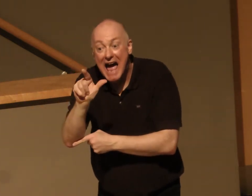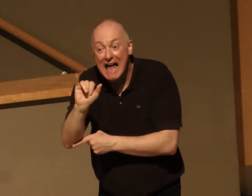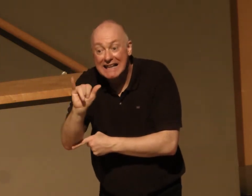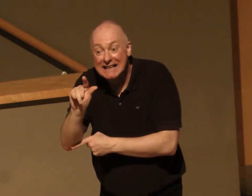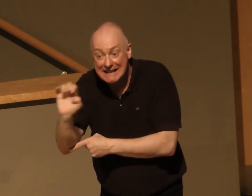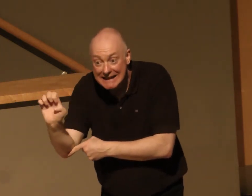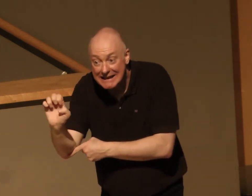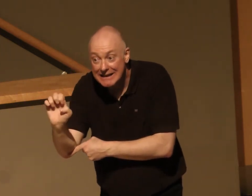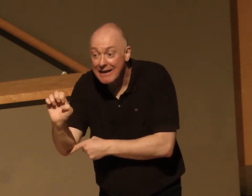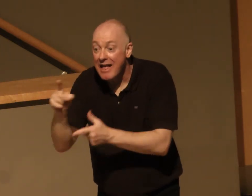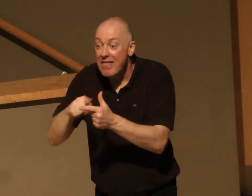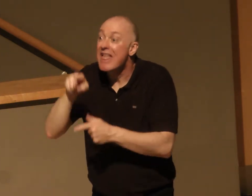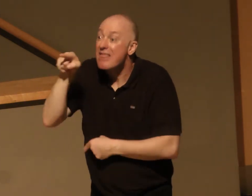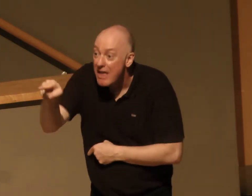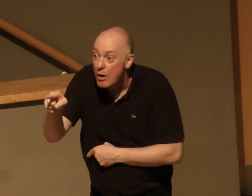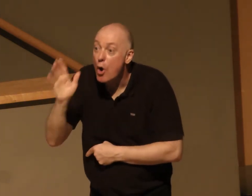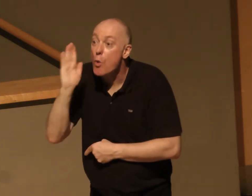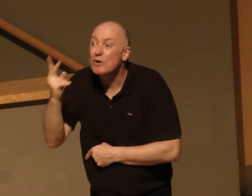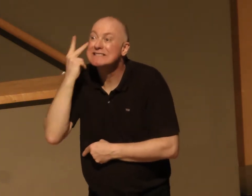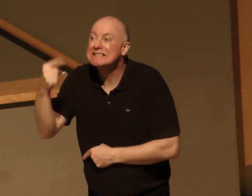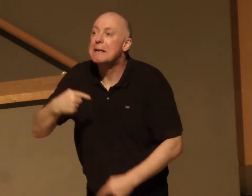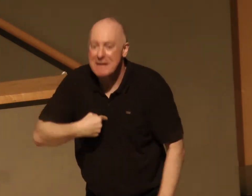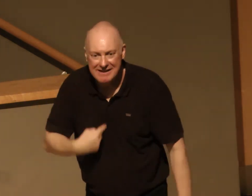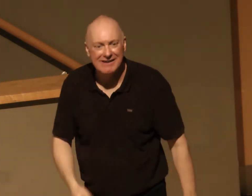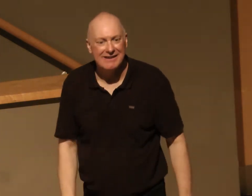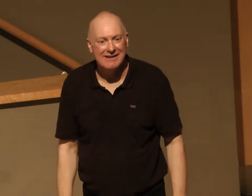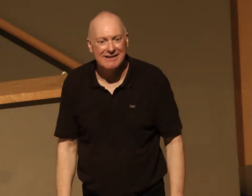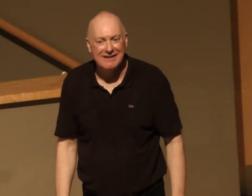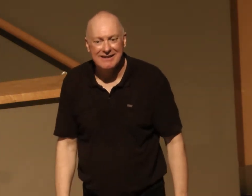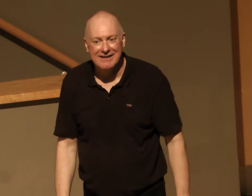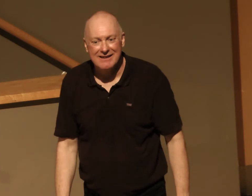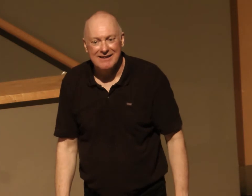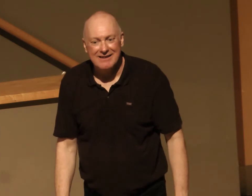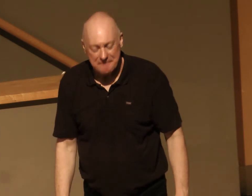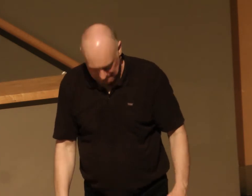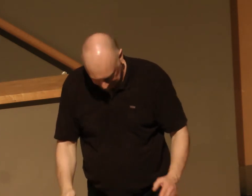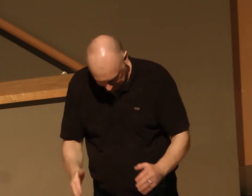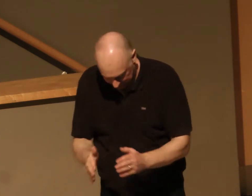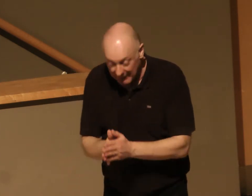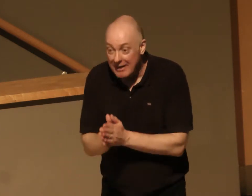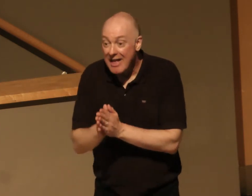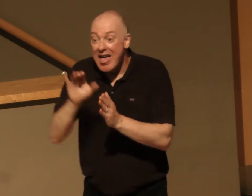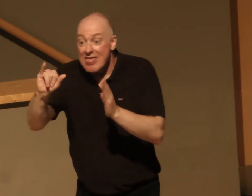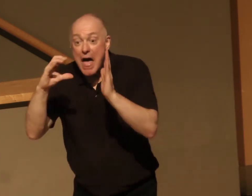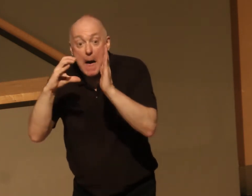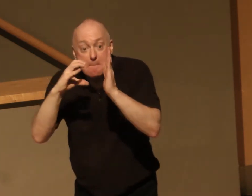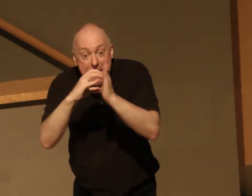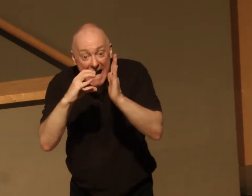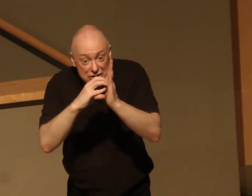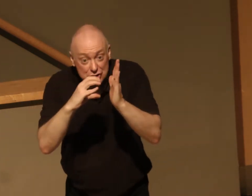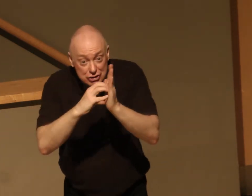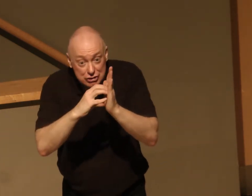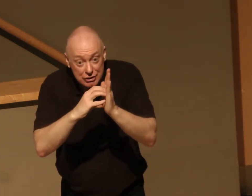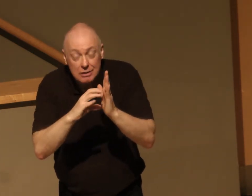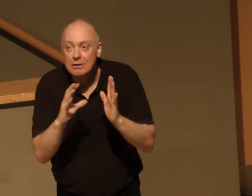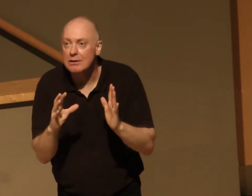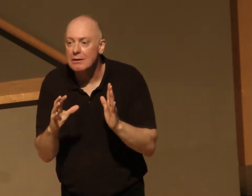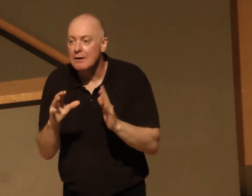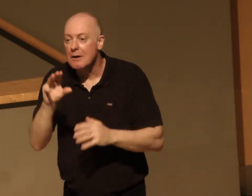they will see me. As I said for you, this is the passage of scripture that is Matthew's account